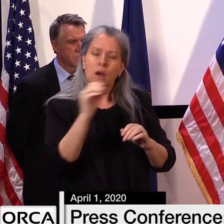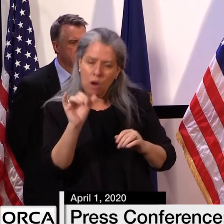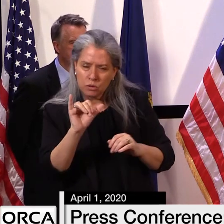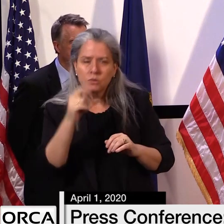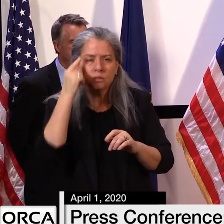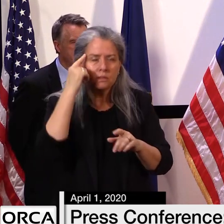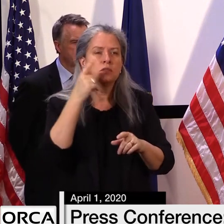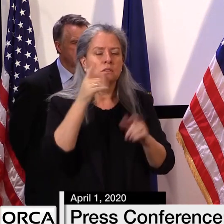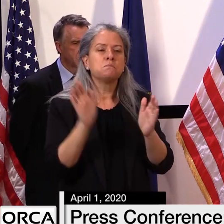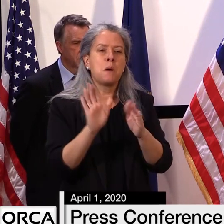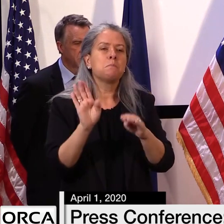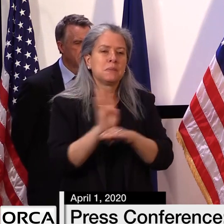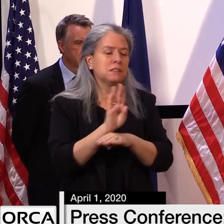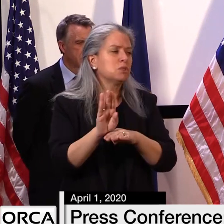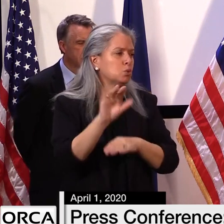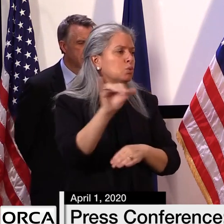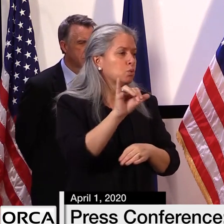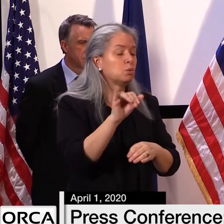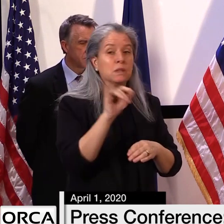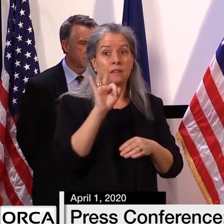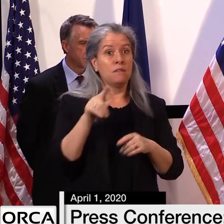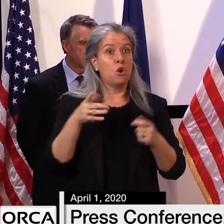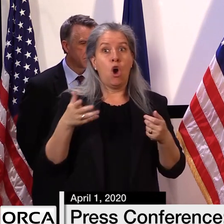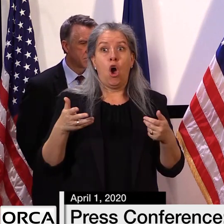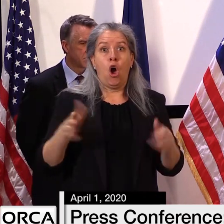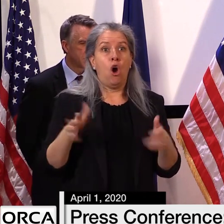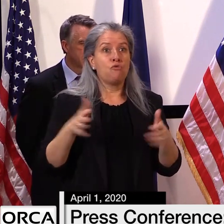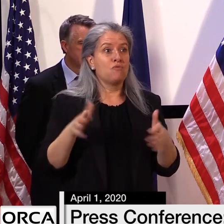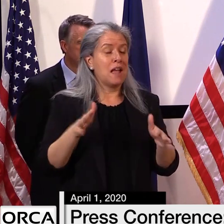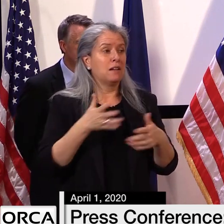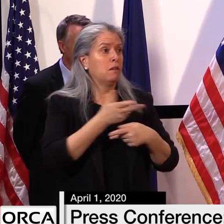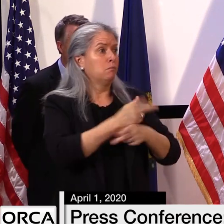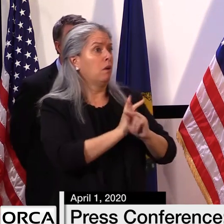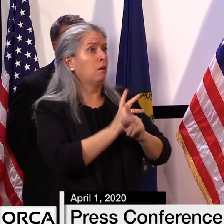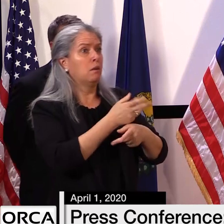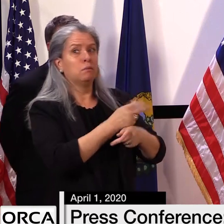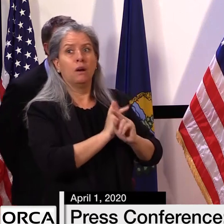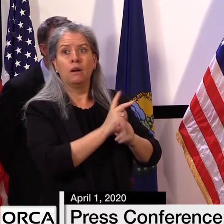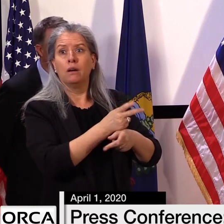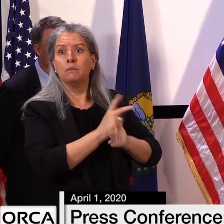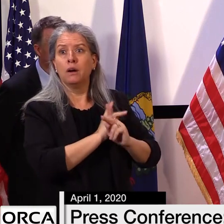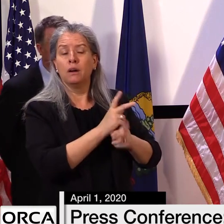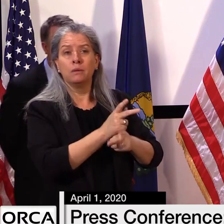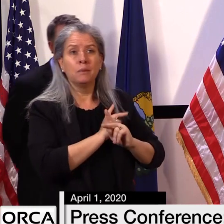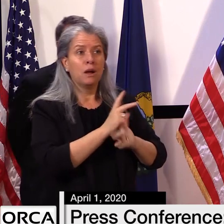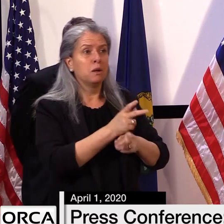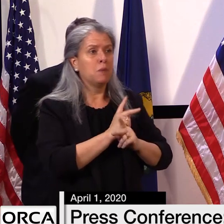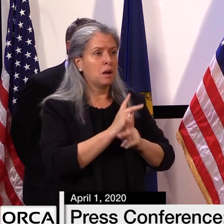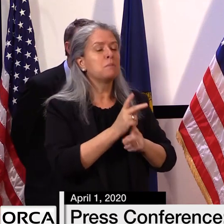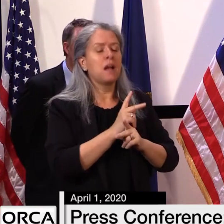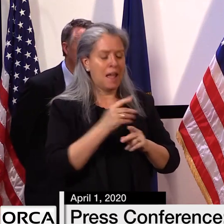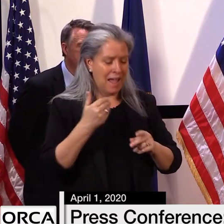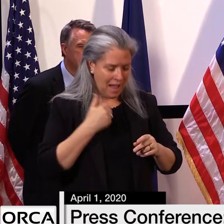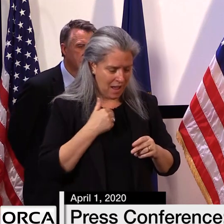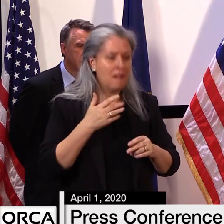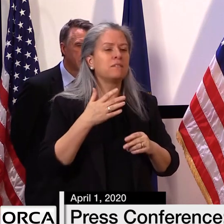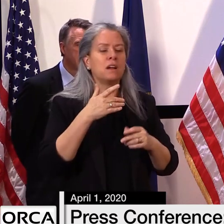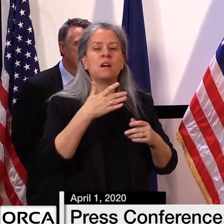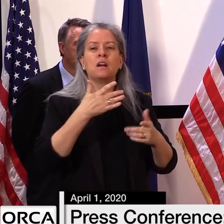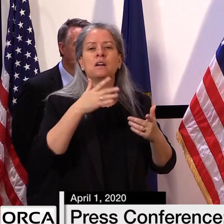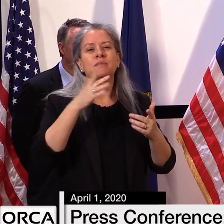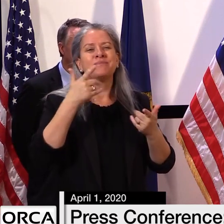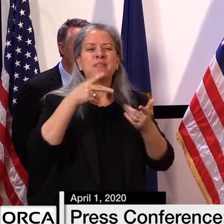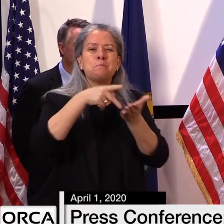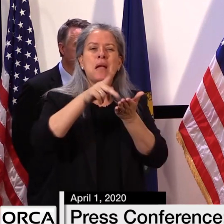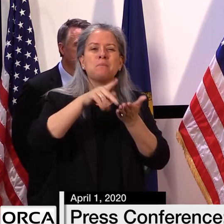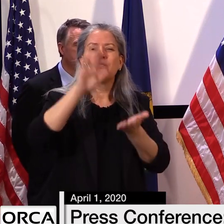small businesses that are already borrowing money through the SBA, there's a payment relief